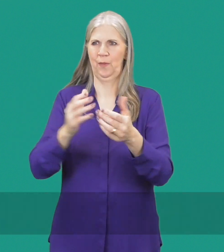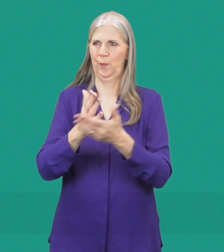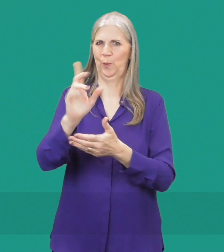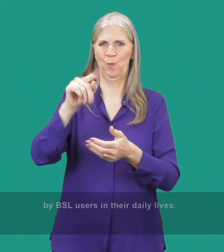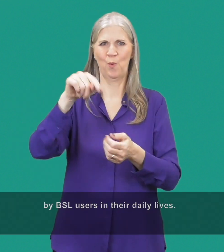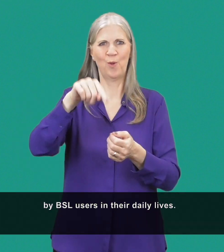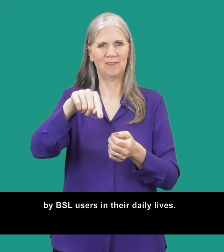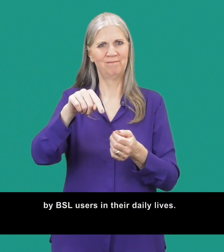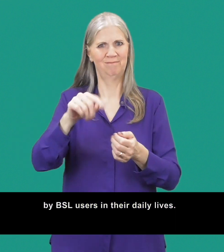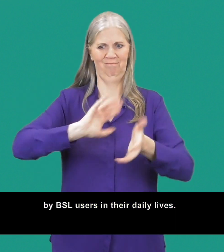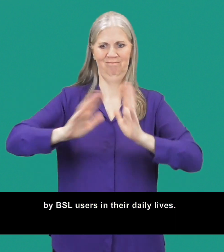daily lives.